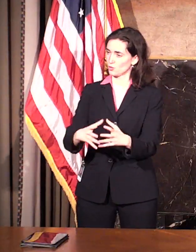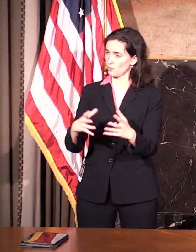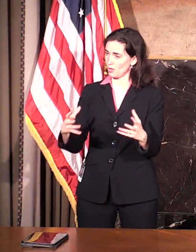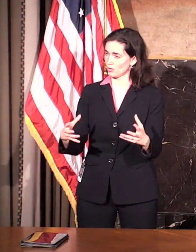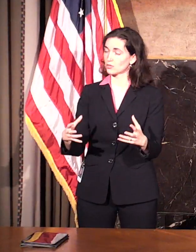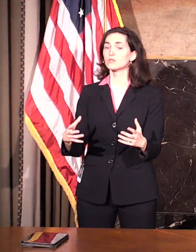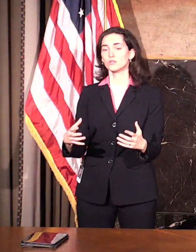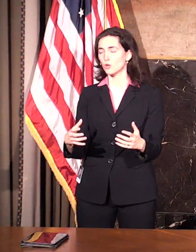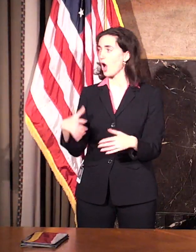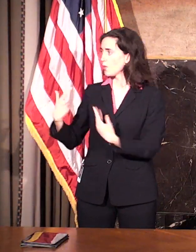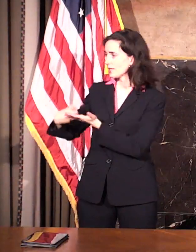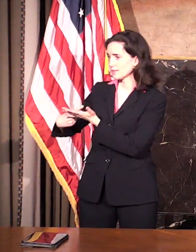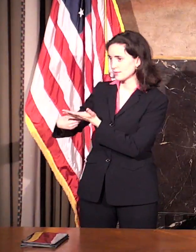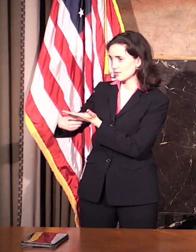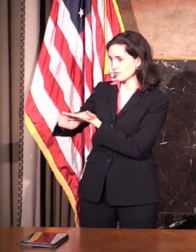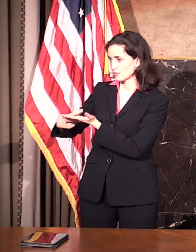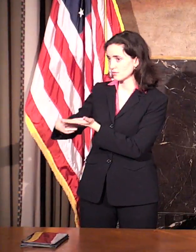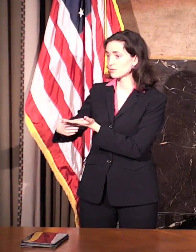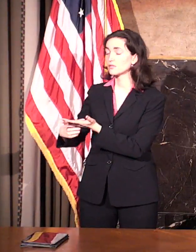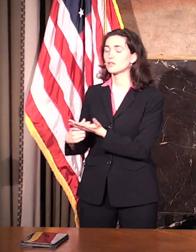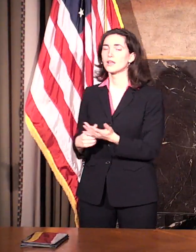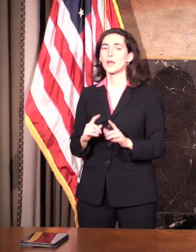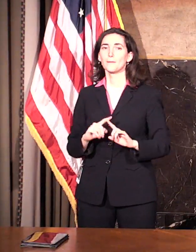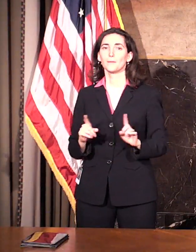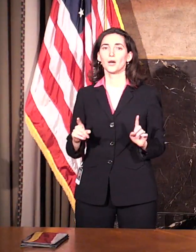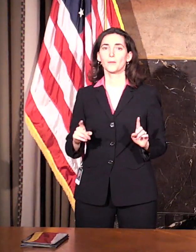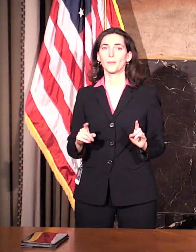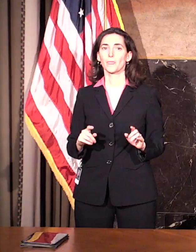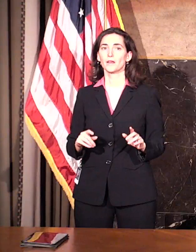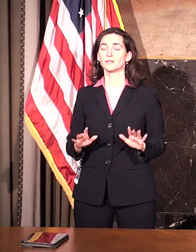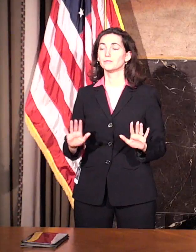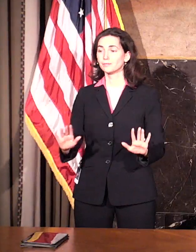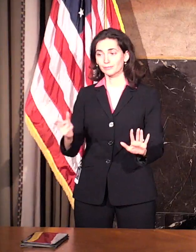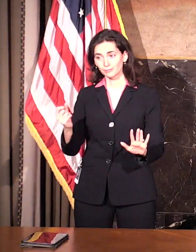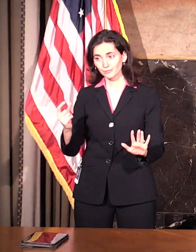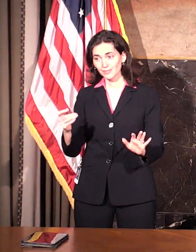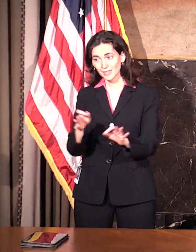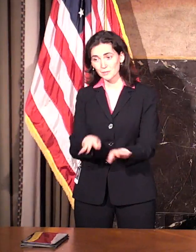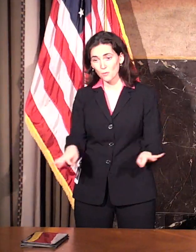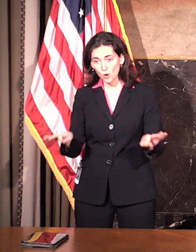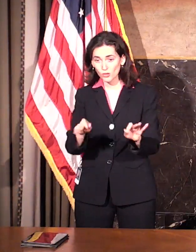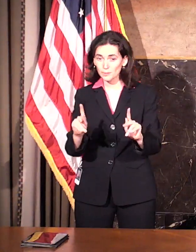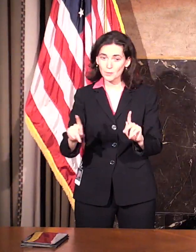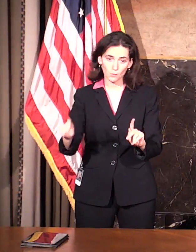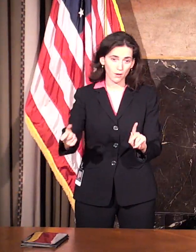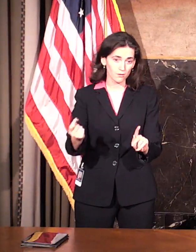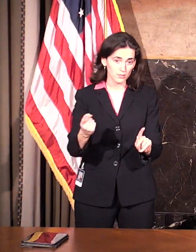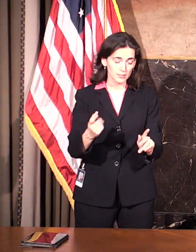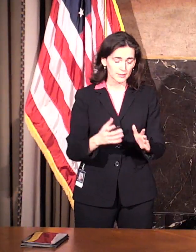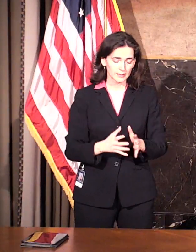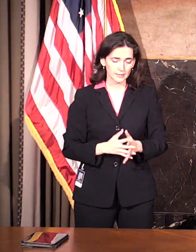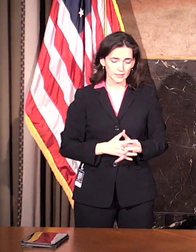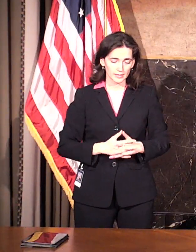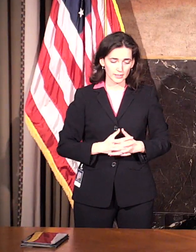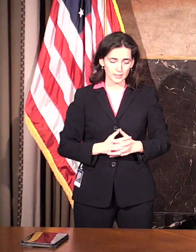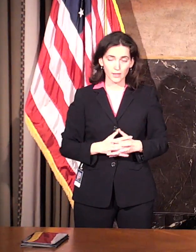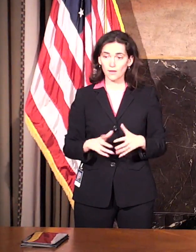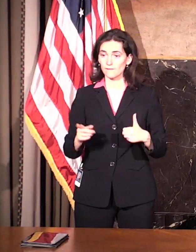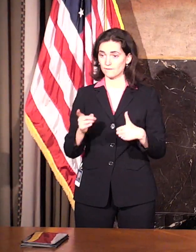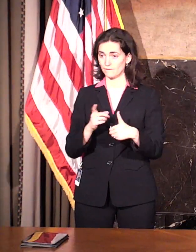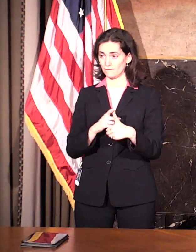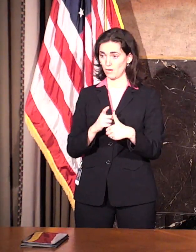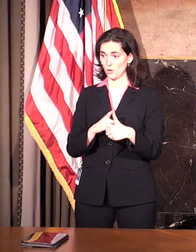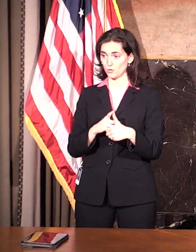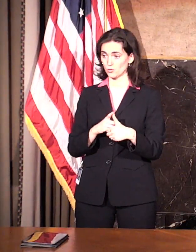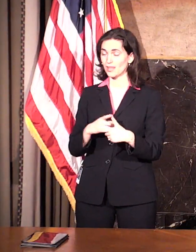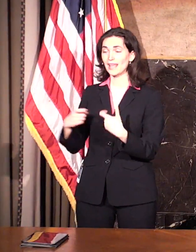But there are certain things about them that people need to understand. First and foremost, I want electric